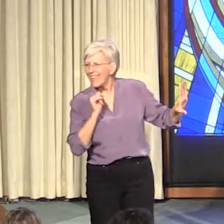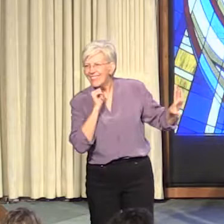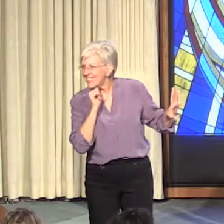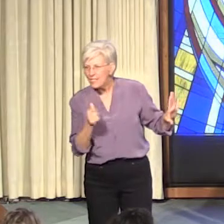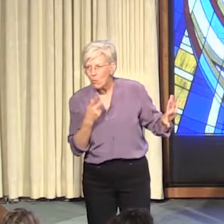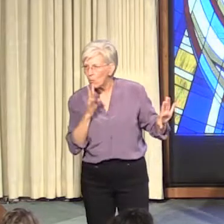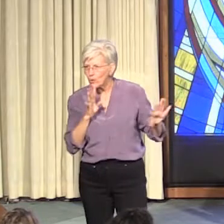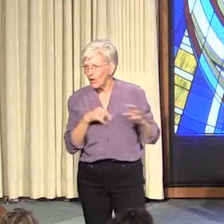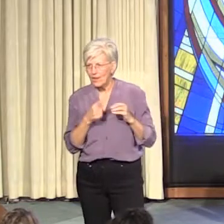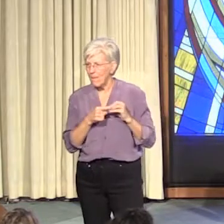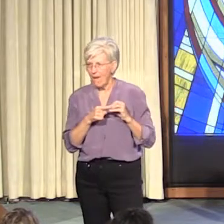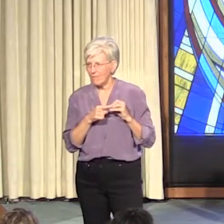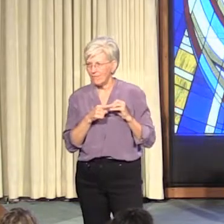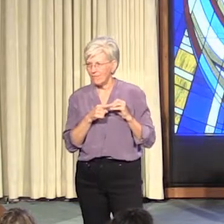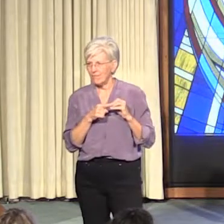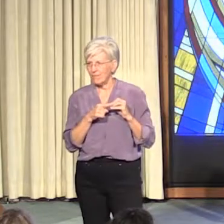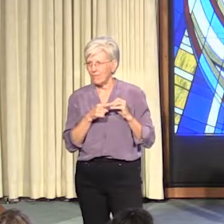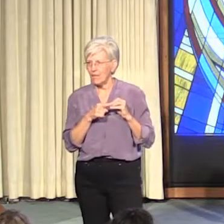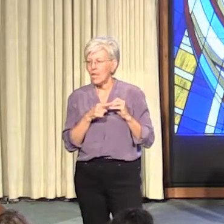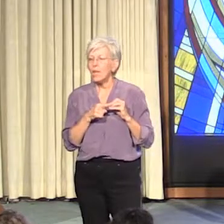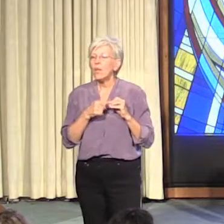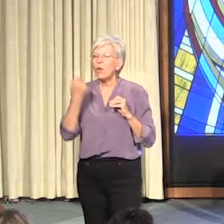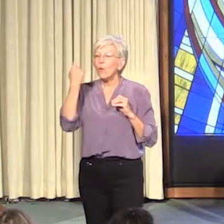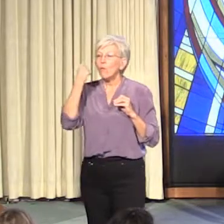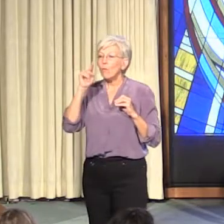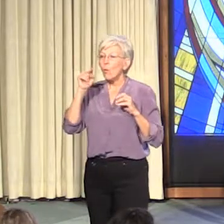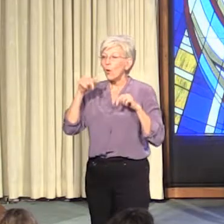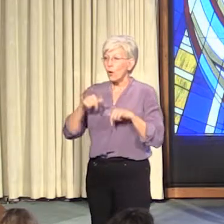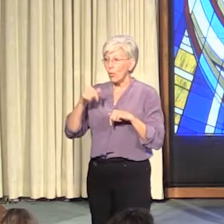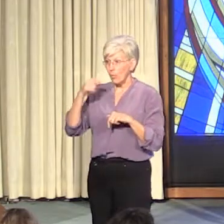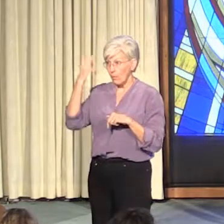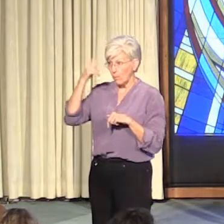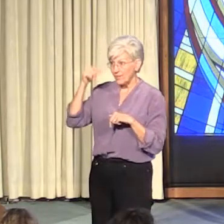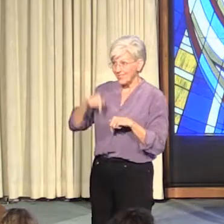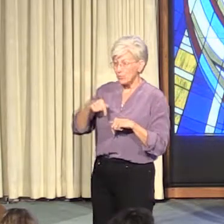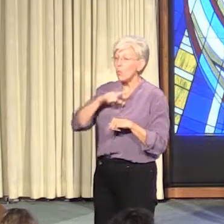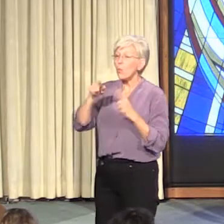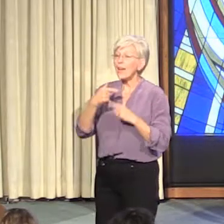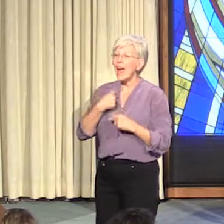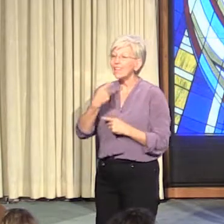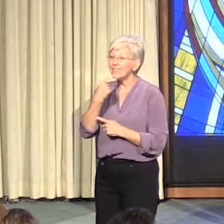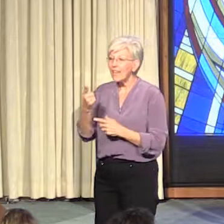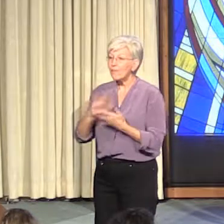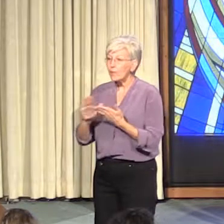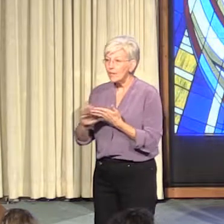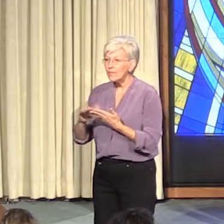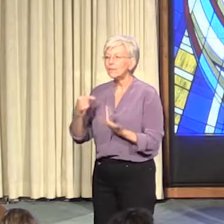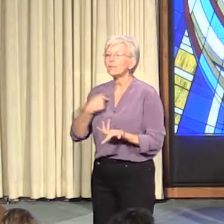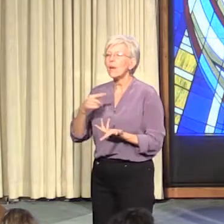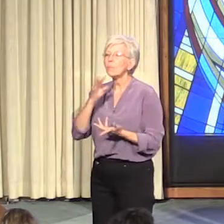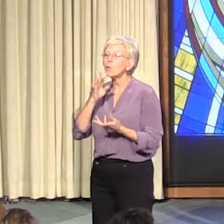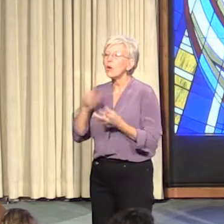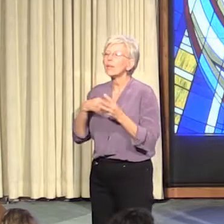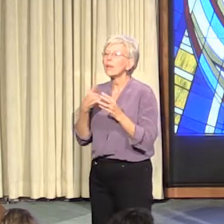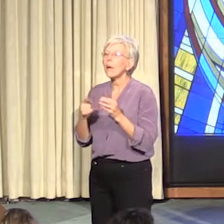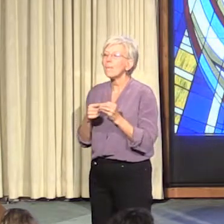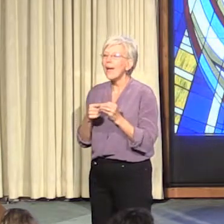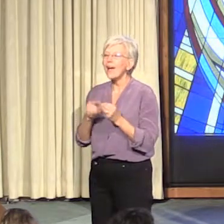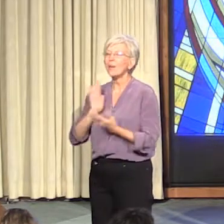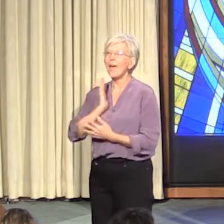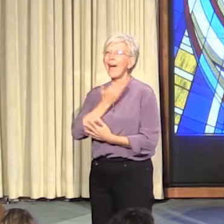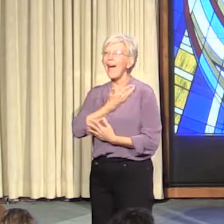not what we're talking about here. For these purposes, when I say forgiveness, what I'm talking about is